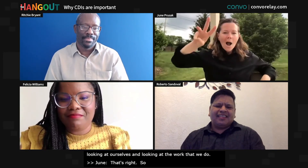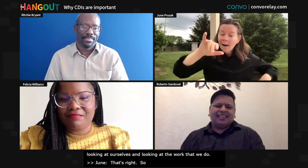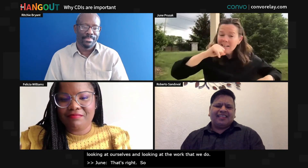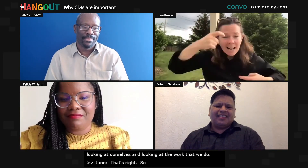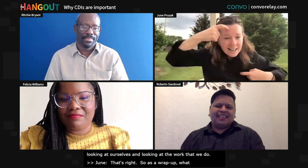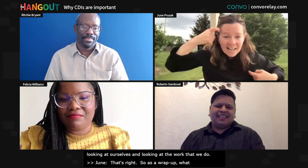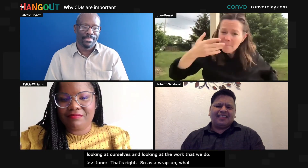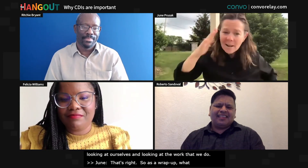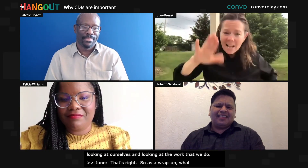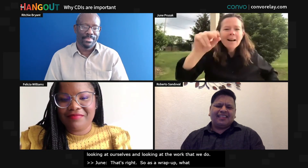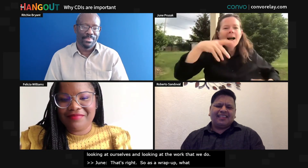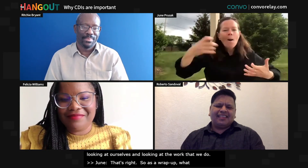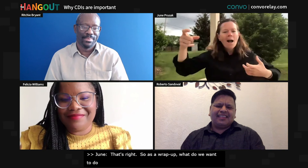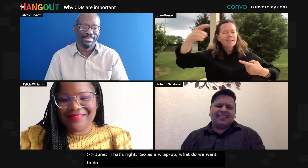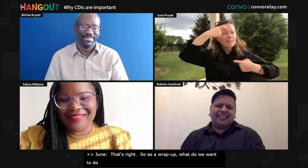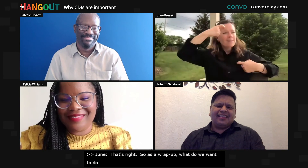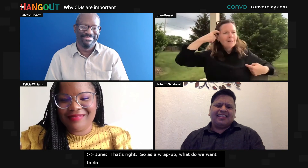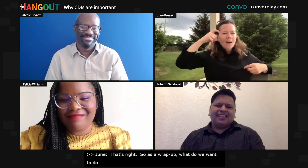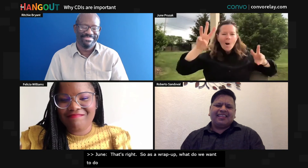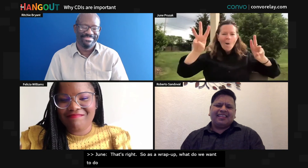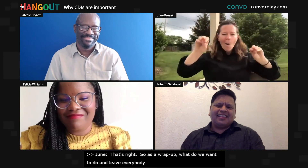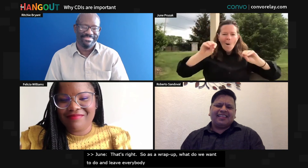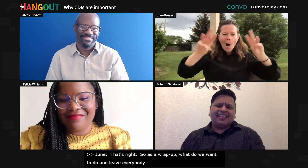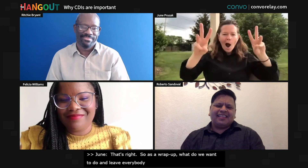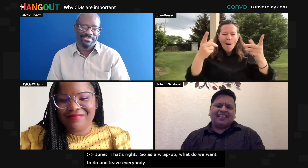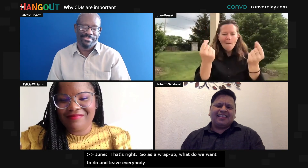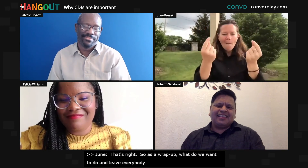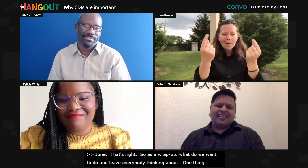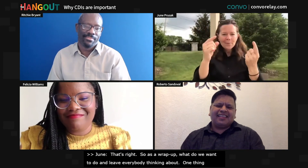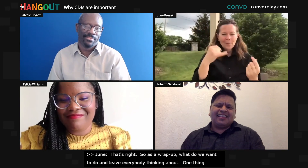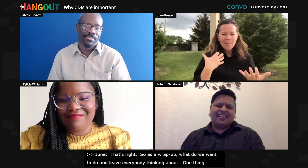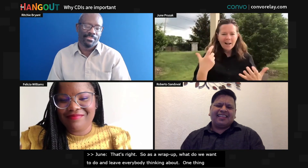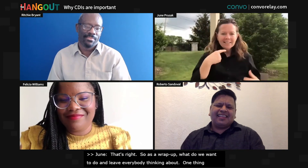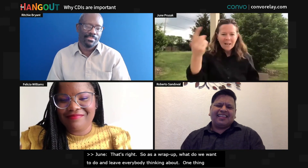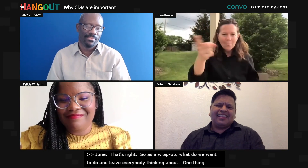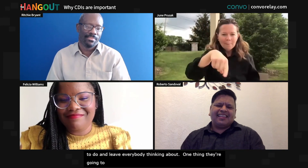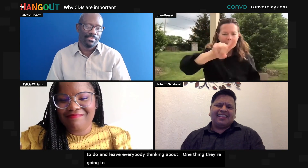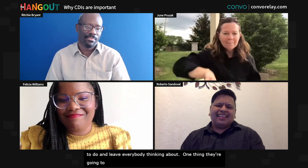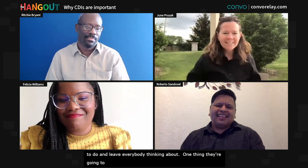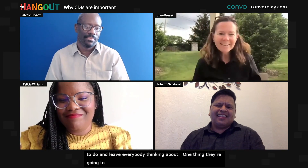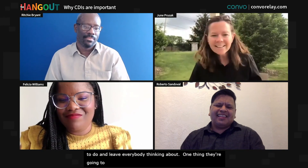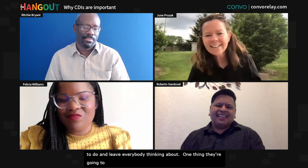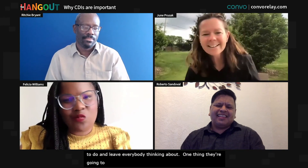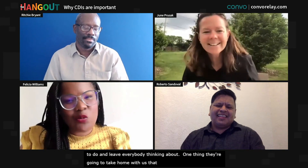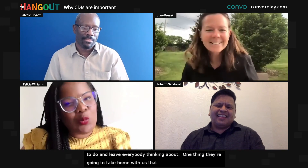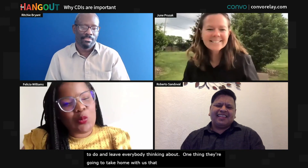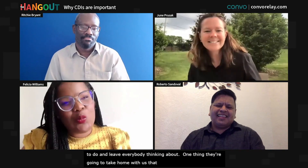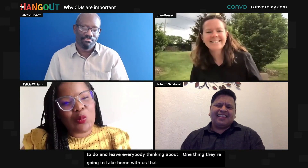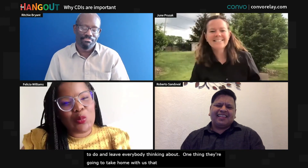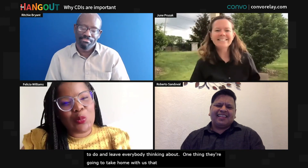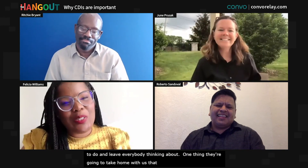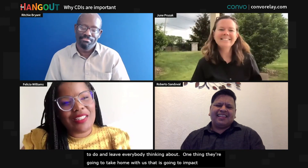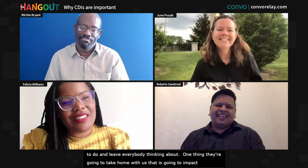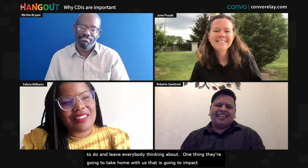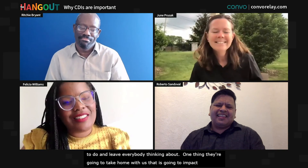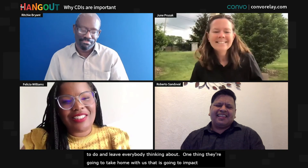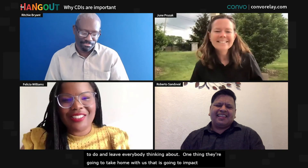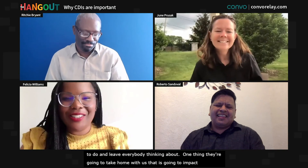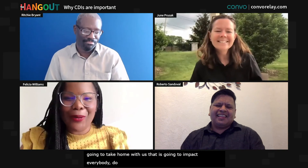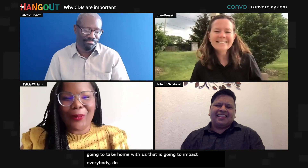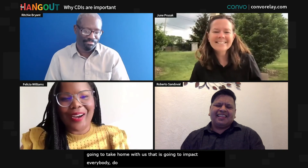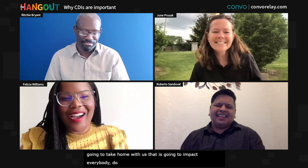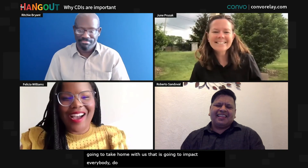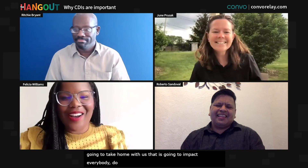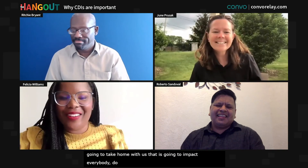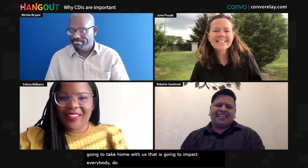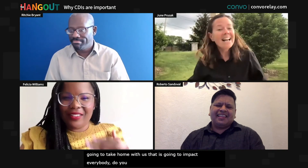thinking about? What do we want? Just one thing that they're going to take home with us that's just going to impact everybody. Do you have any words